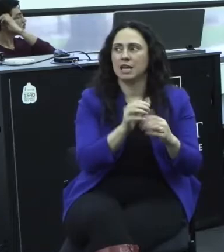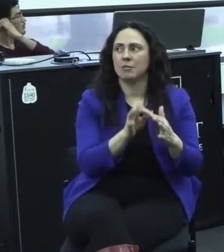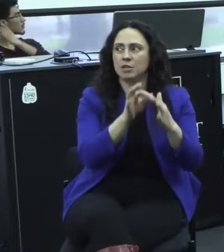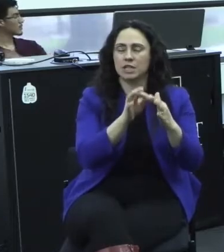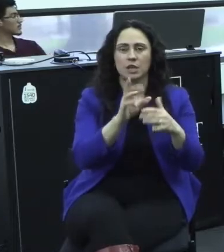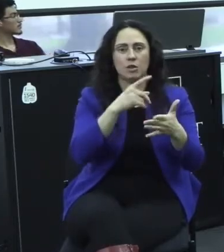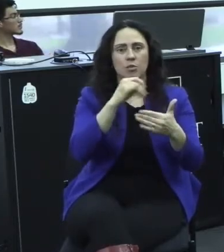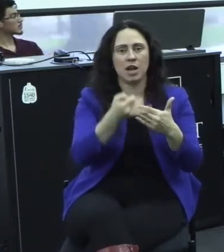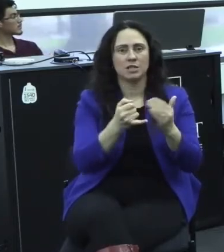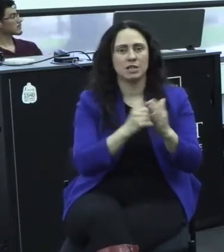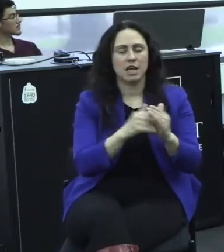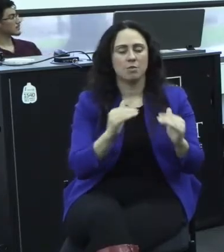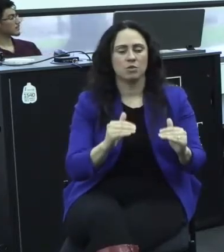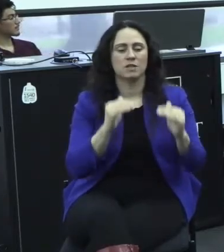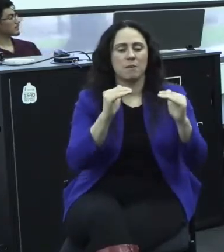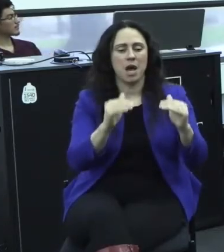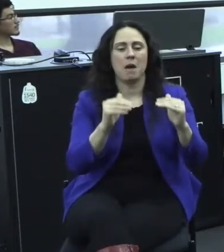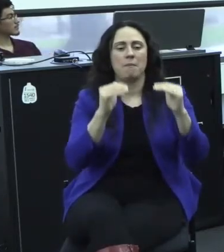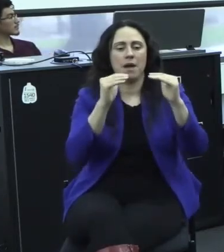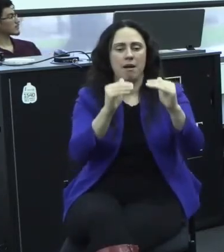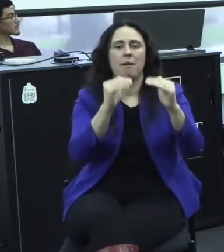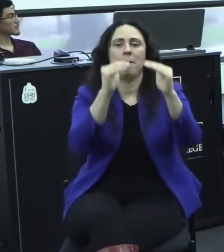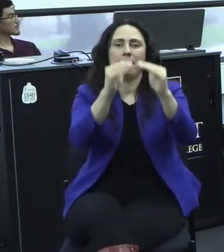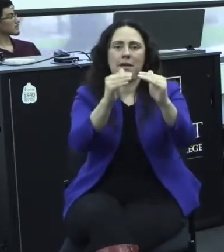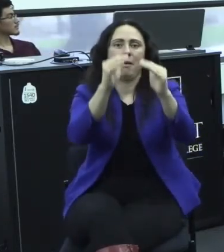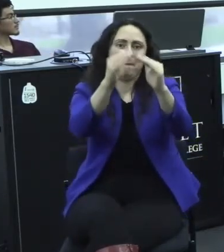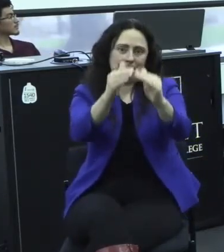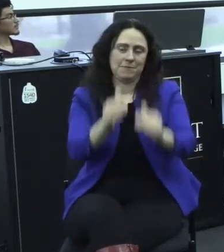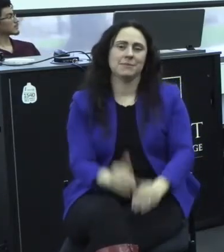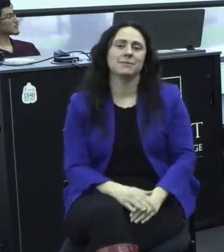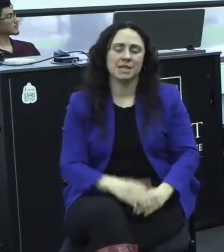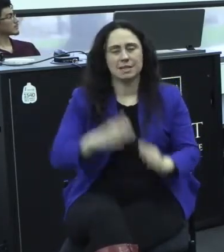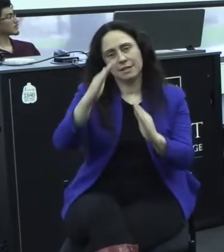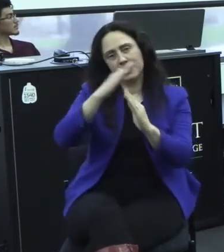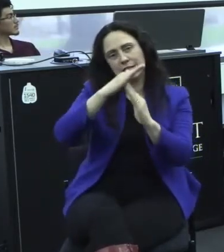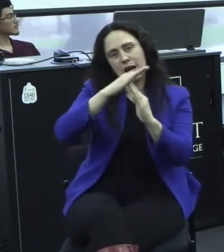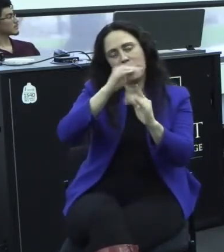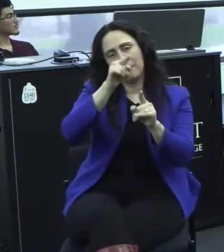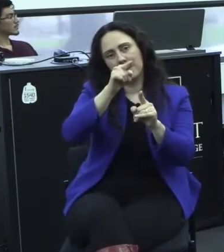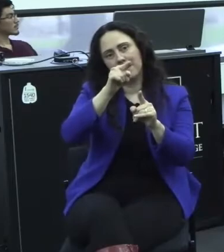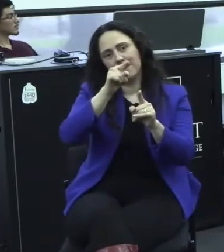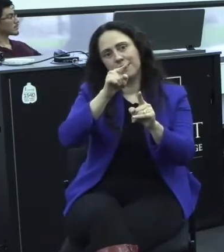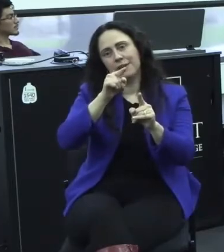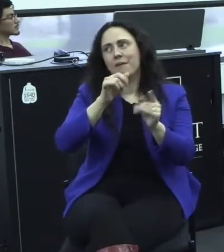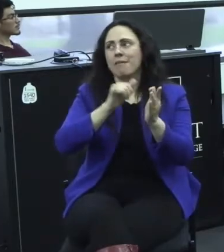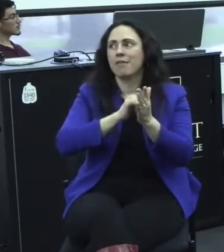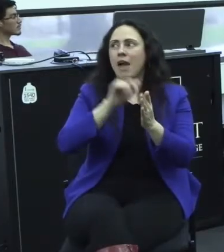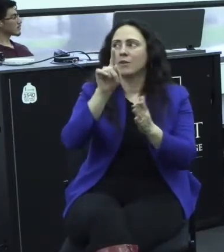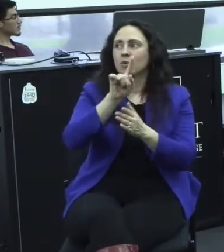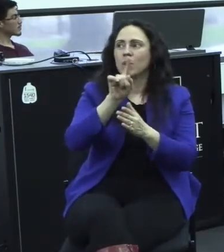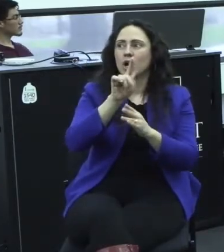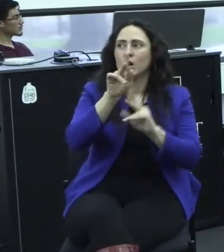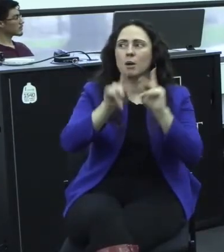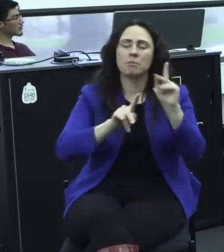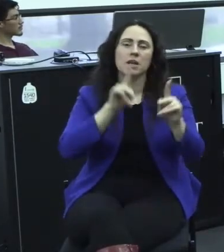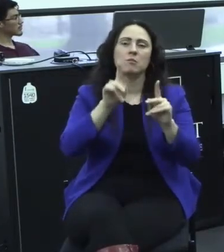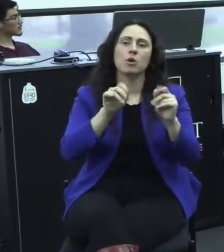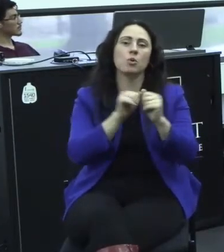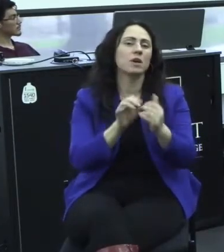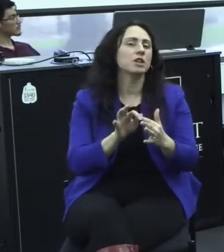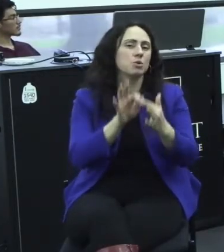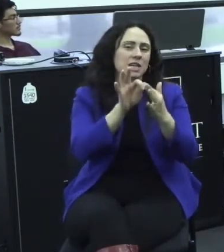project. And that kind of moves us up the pyramid all the way to the top, where people with